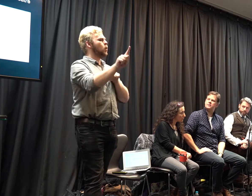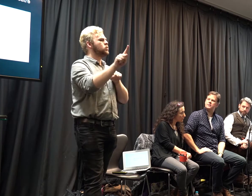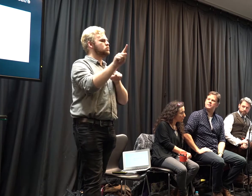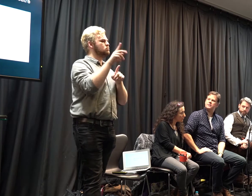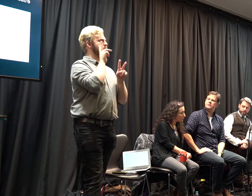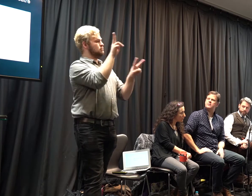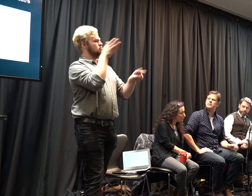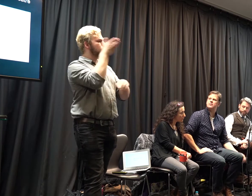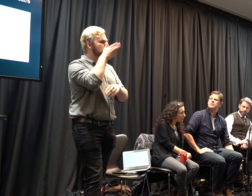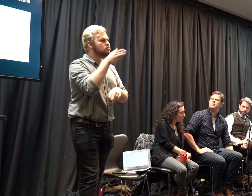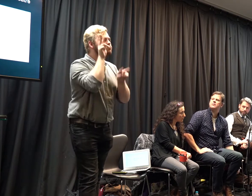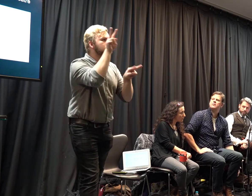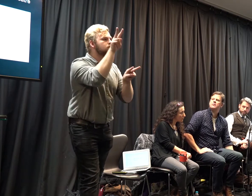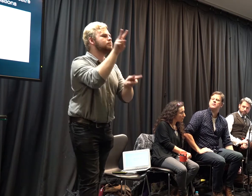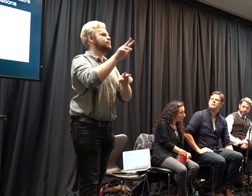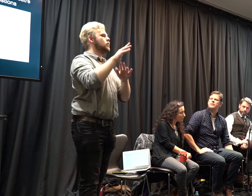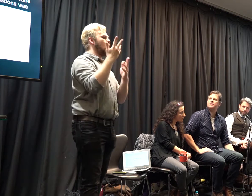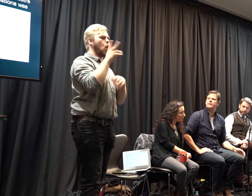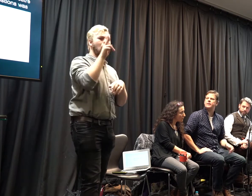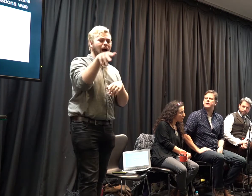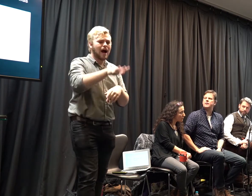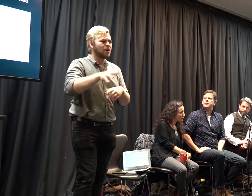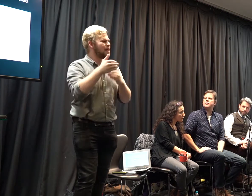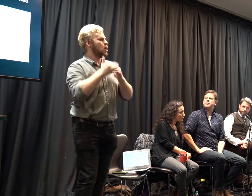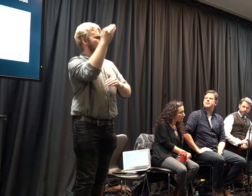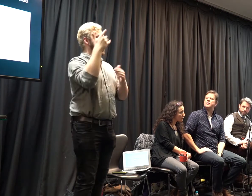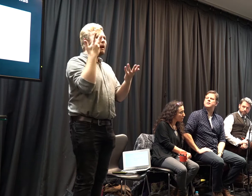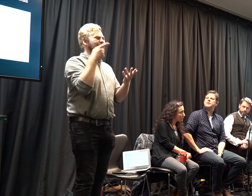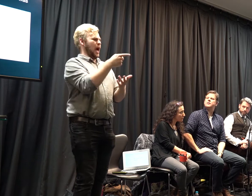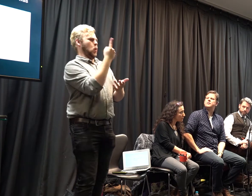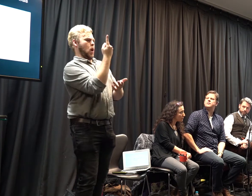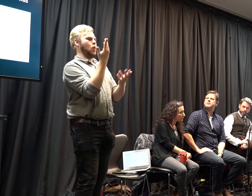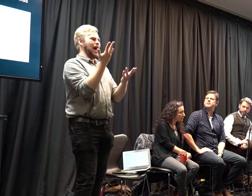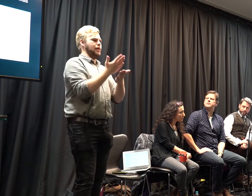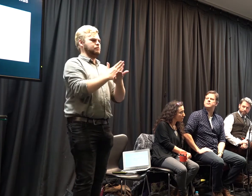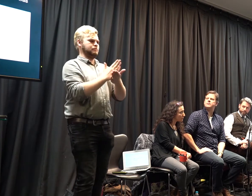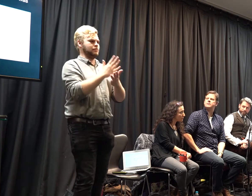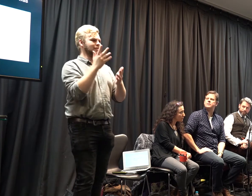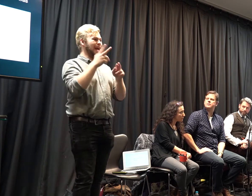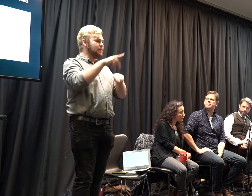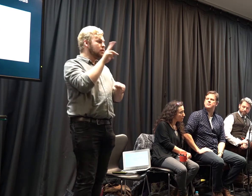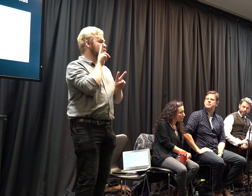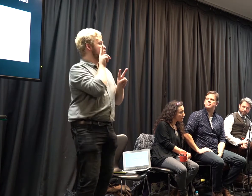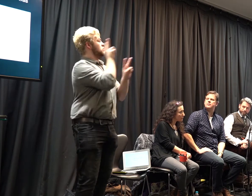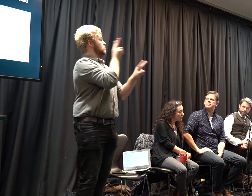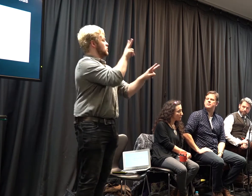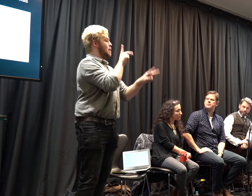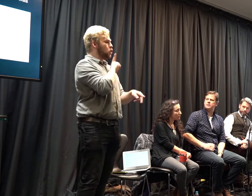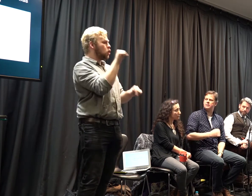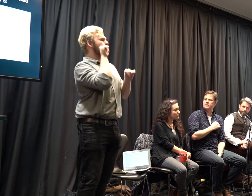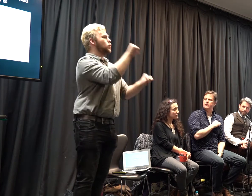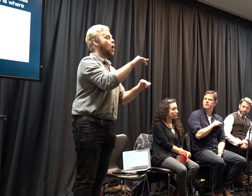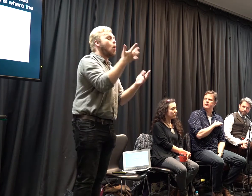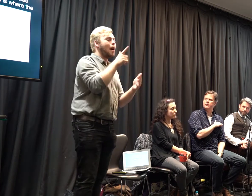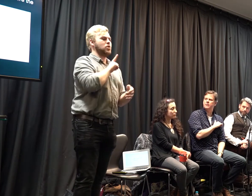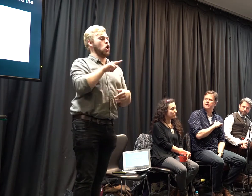One of the questions was, what type of access do you use most? And this is where the data came